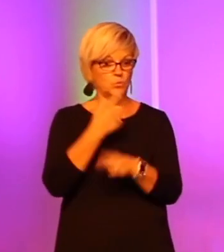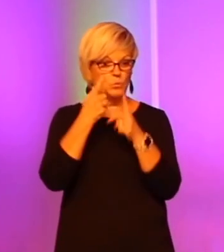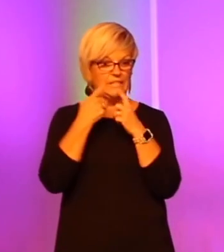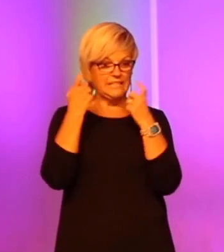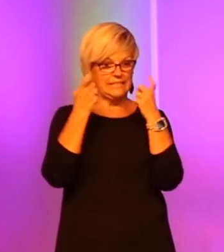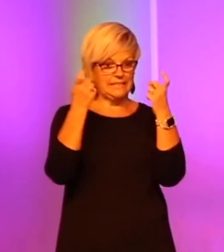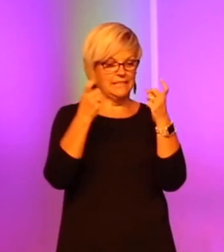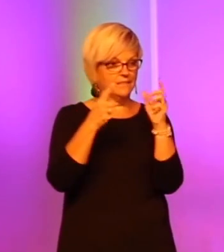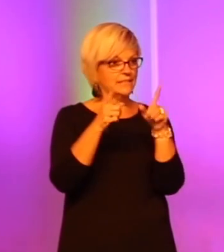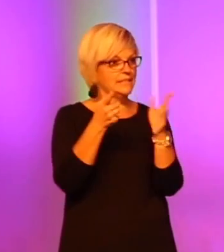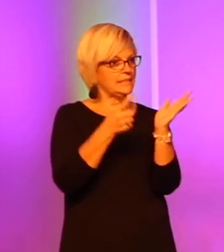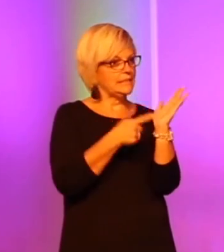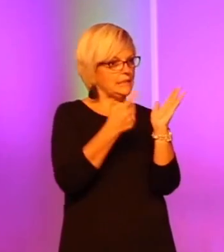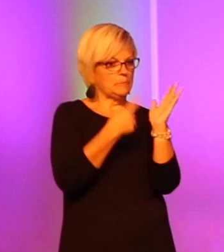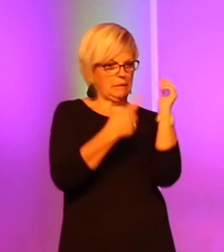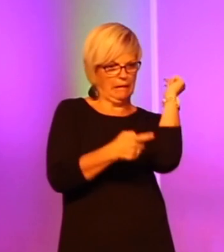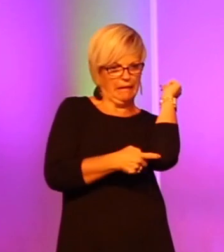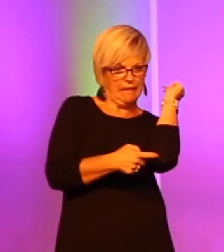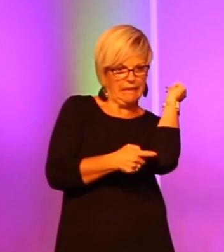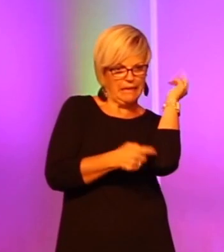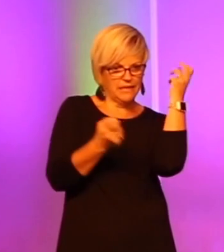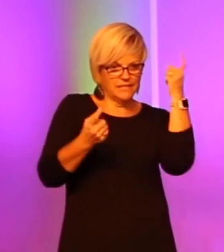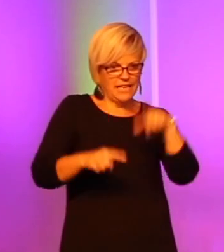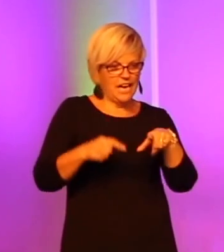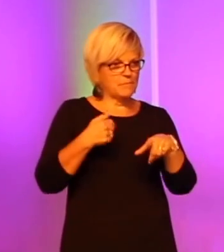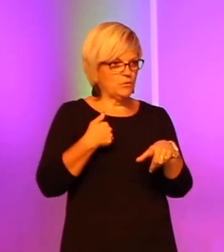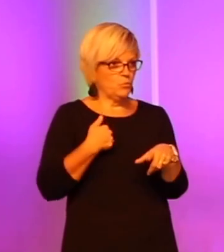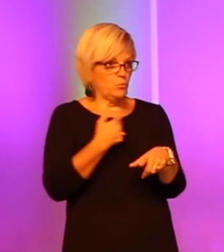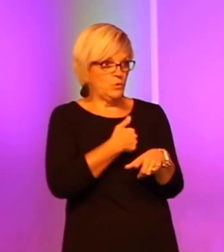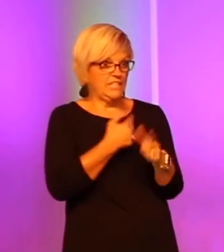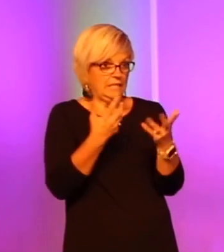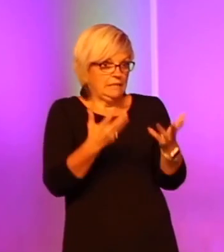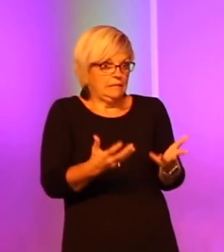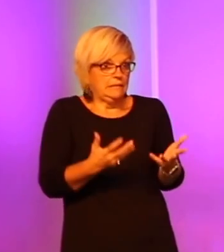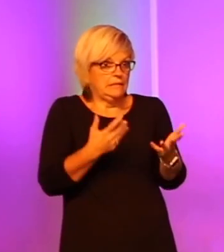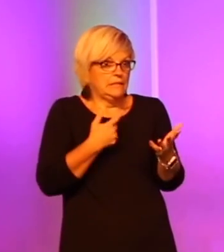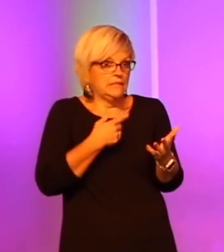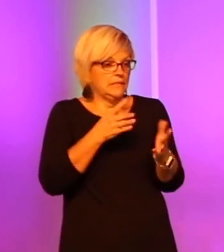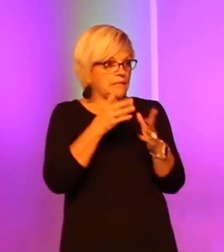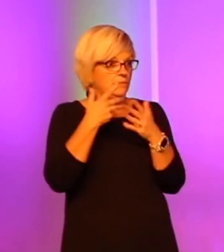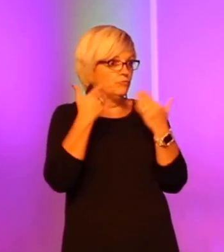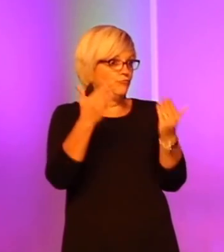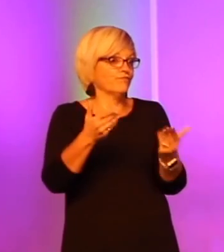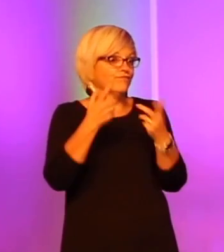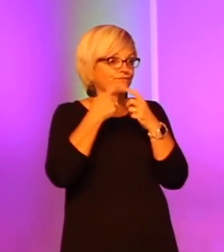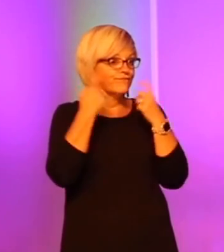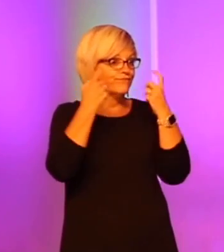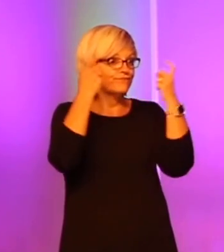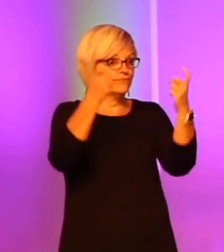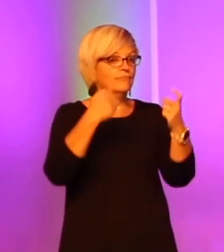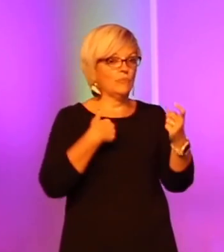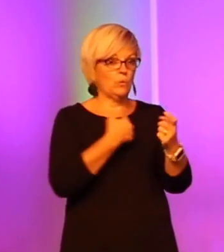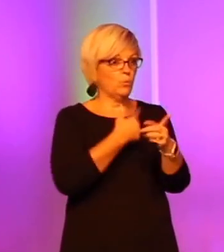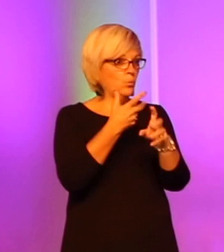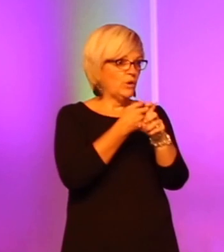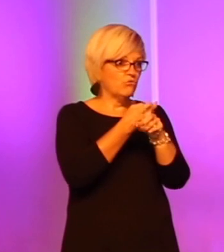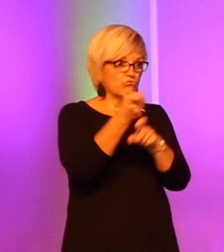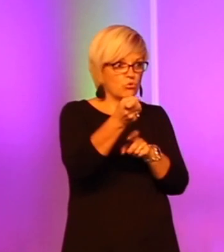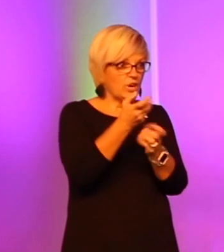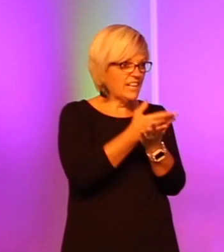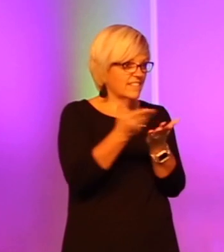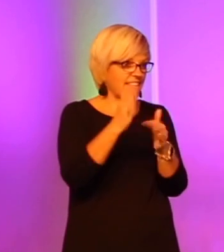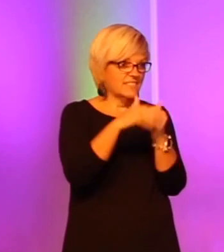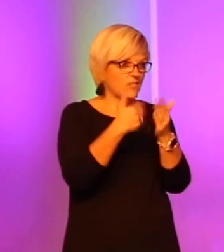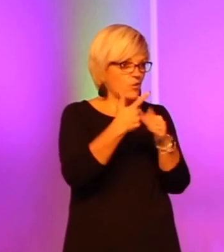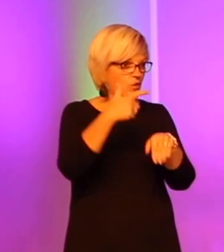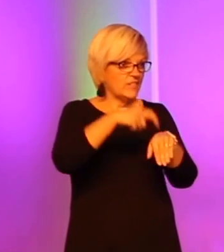times that we fall very short. There are times that we blow it drastically. We ruin things all the time, and that's why he came